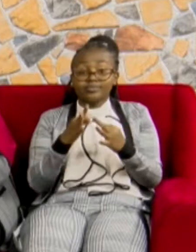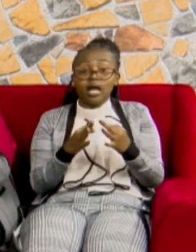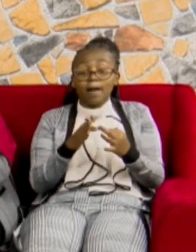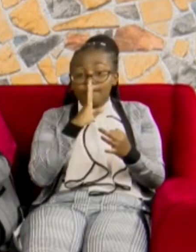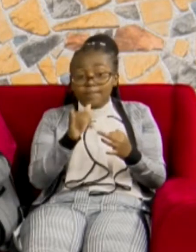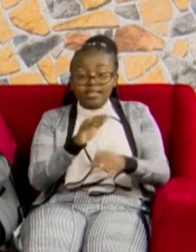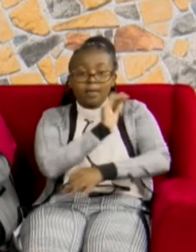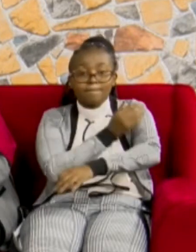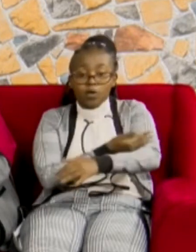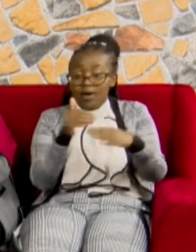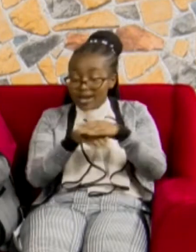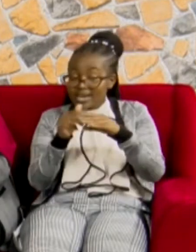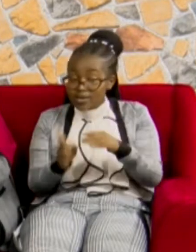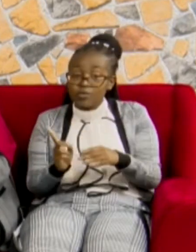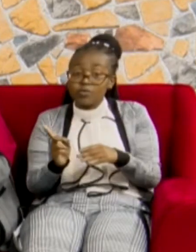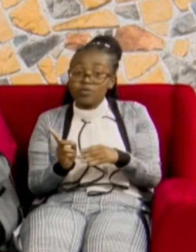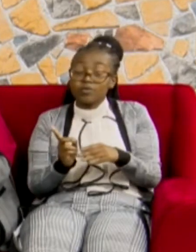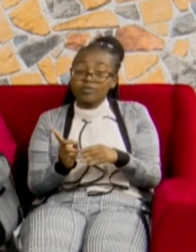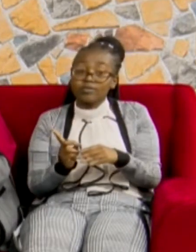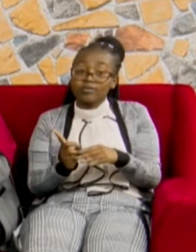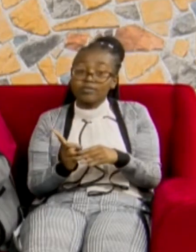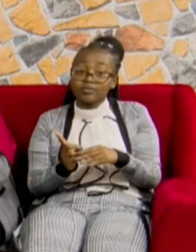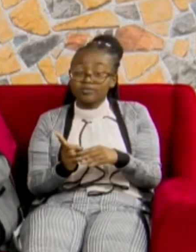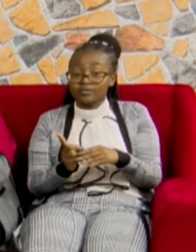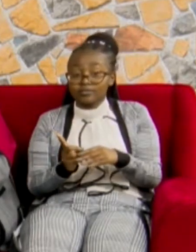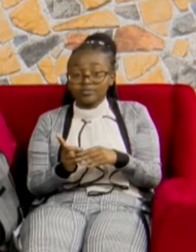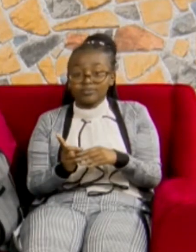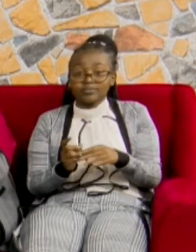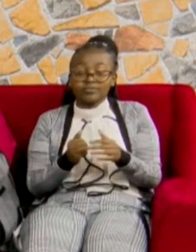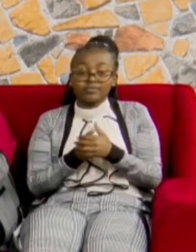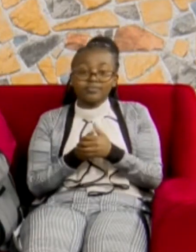the power vested in you when they said here we are a degree holder, right?